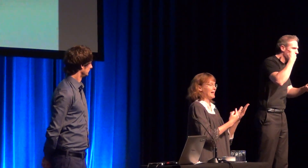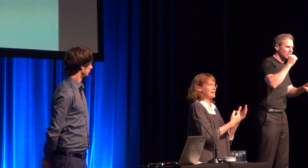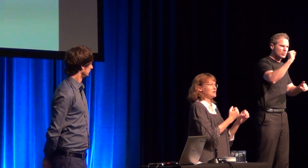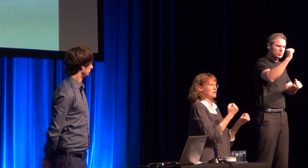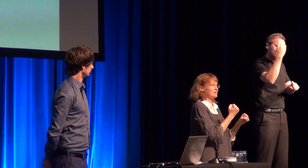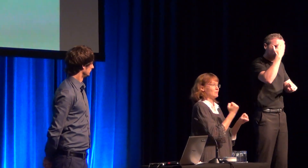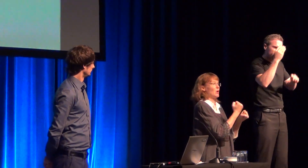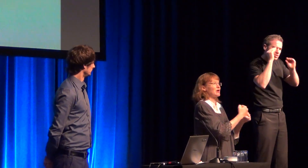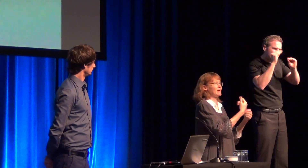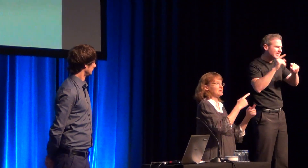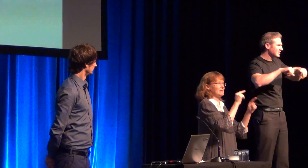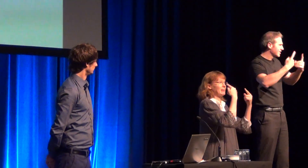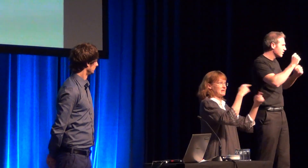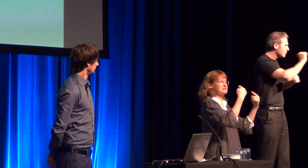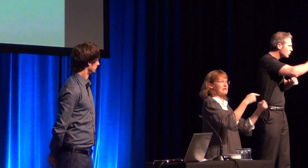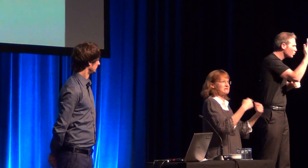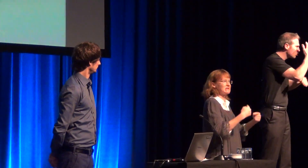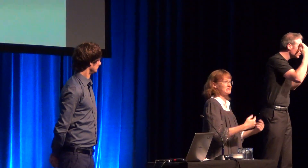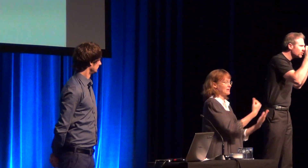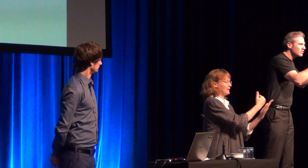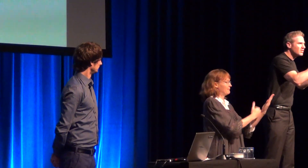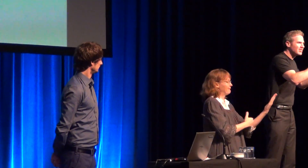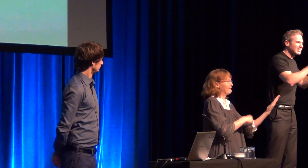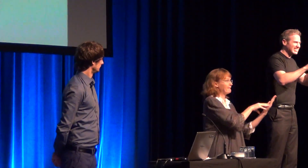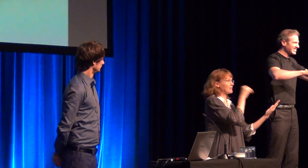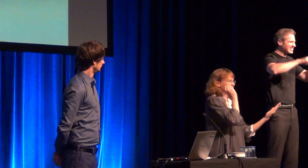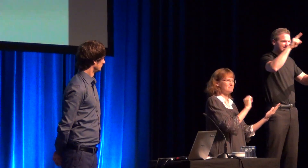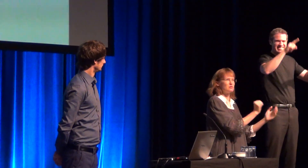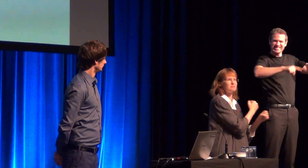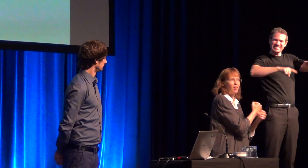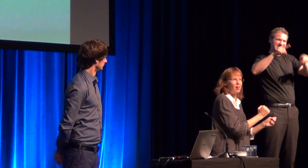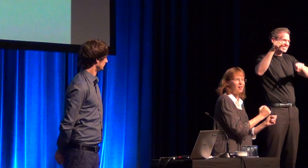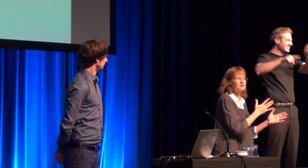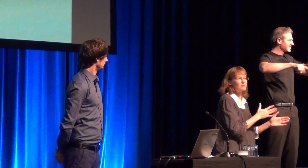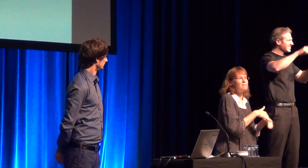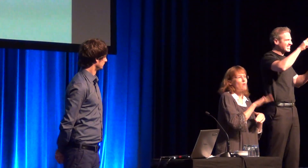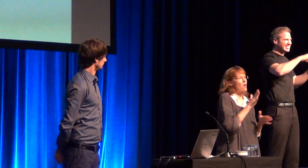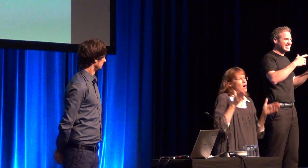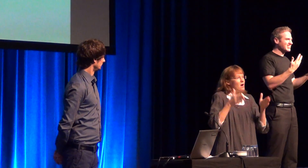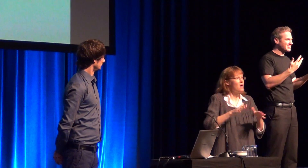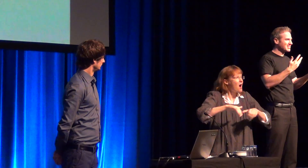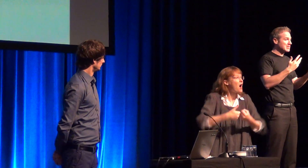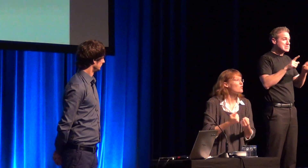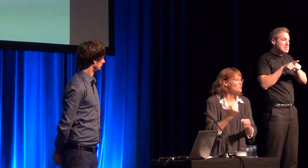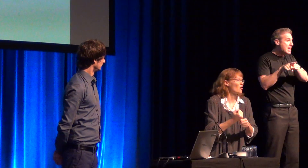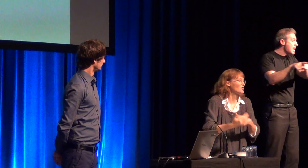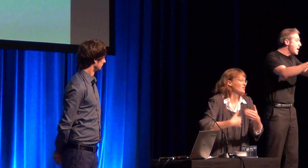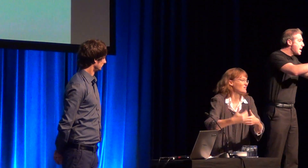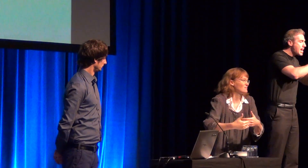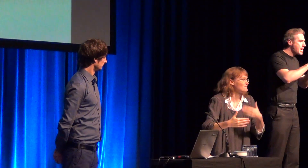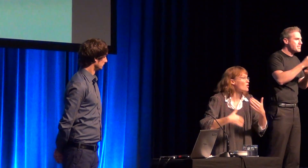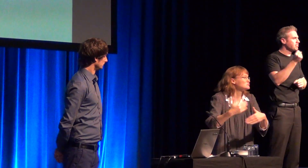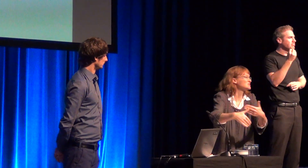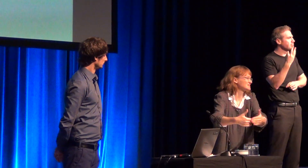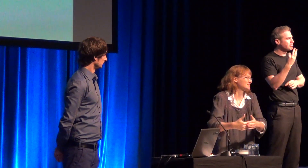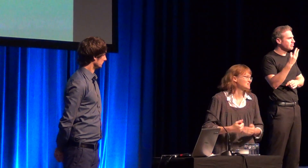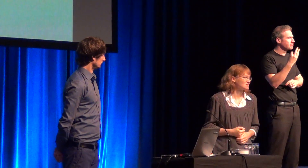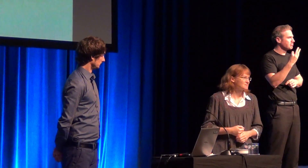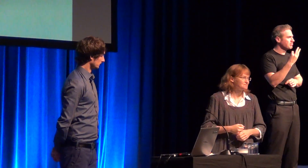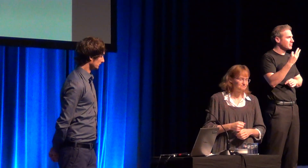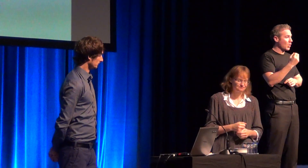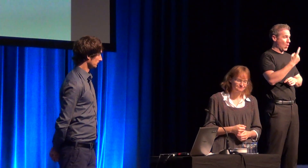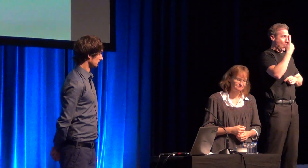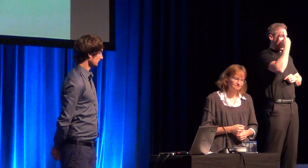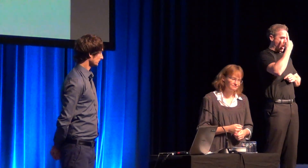many different elements to a particular country. So there's just no one size fits